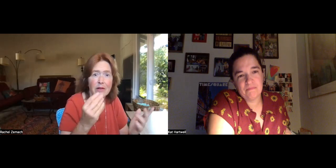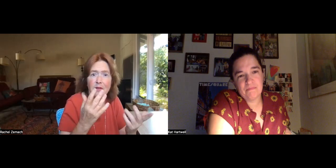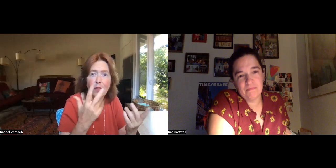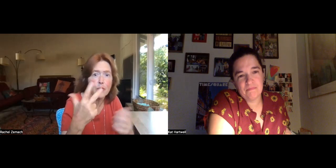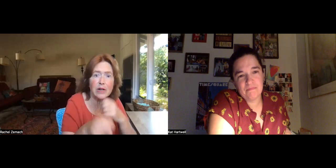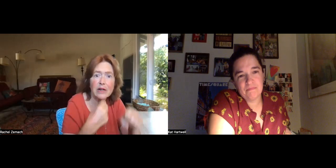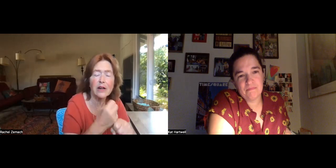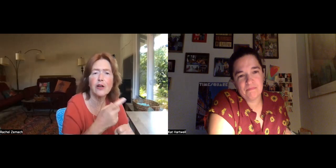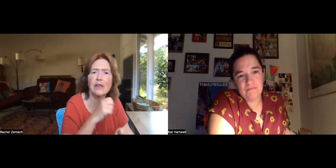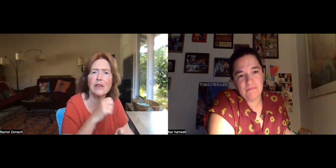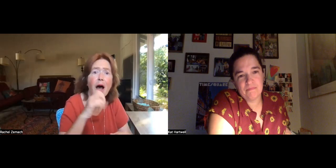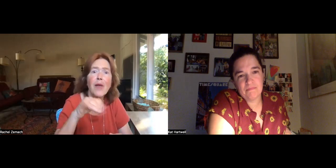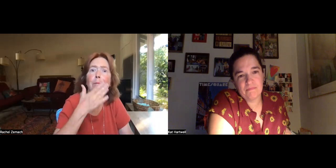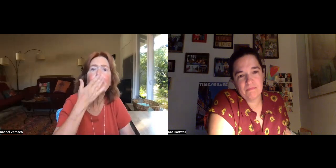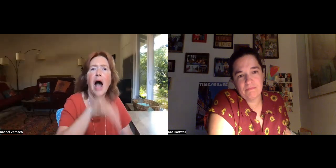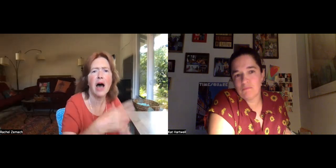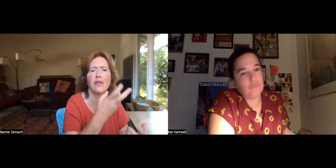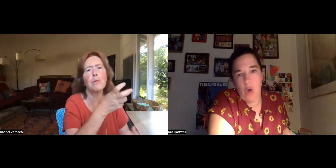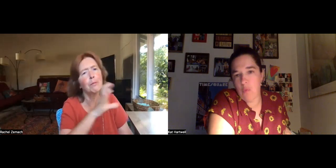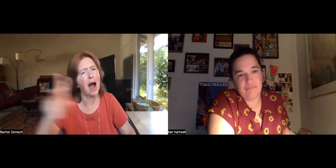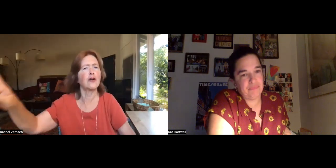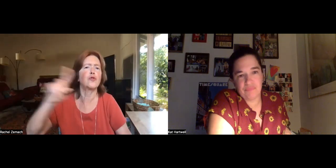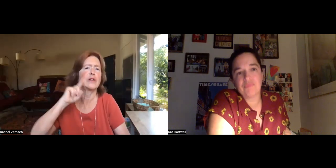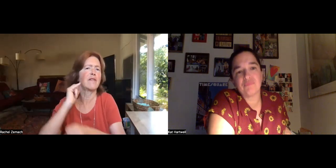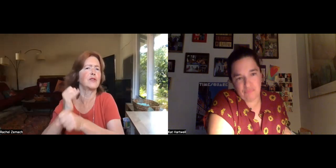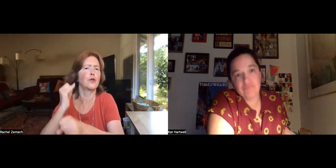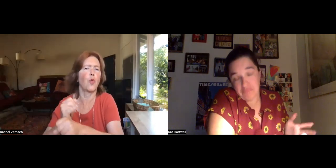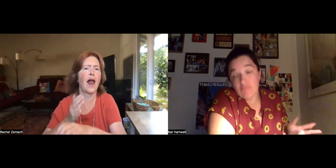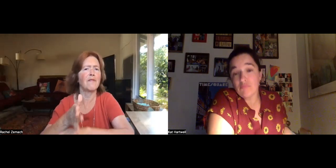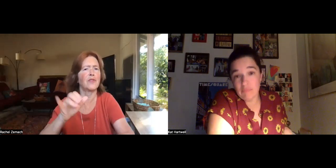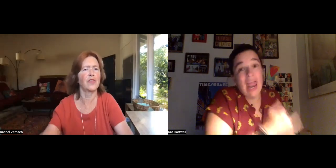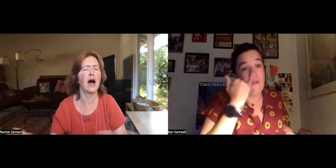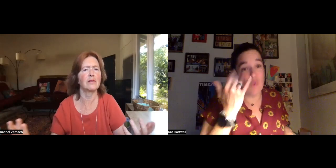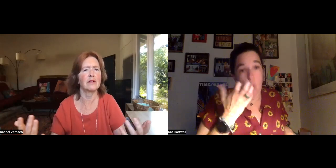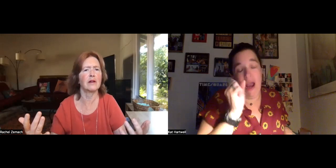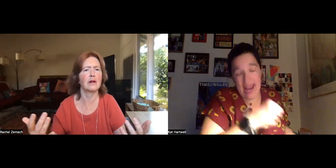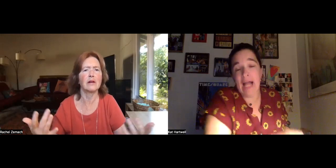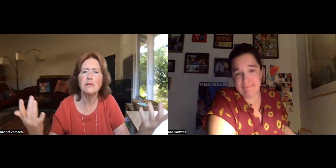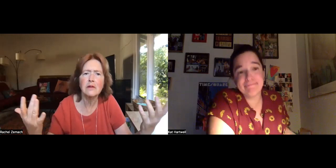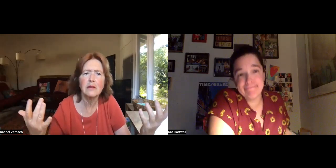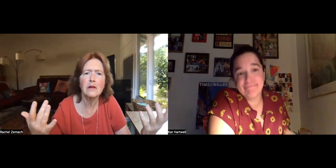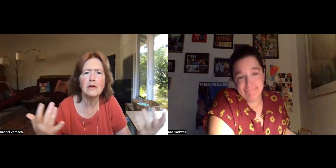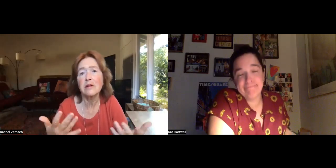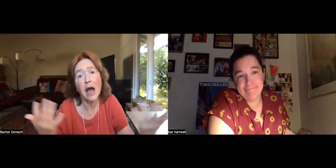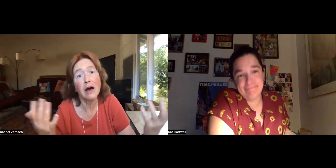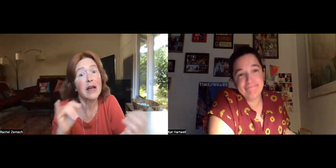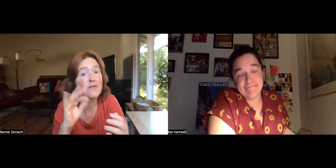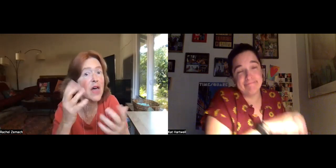And 3 years, not that bad. No. But If you want, yeah. yeah, if they